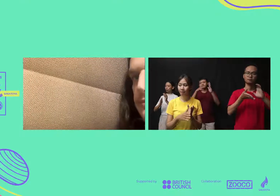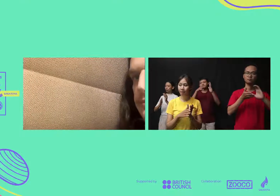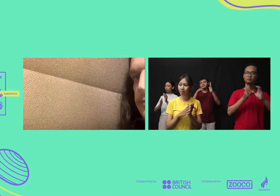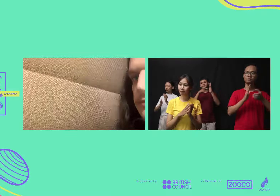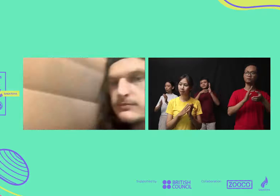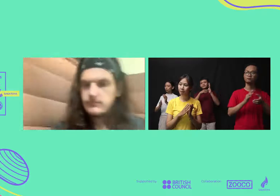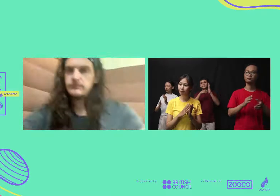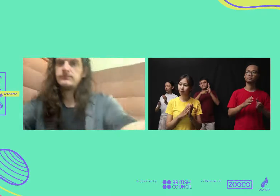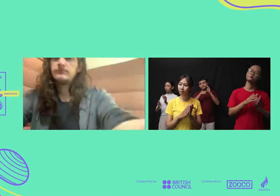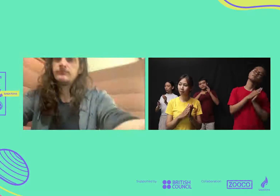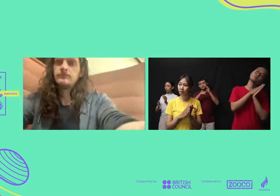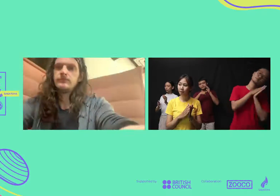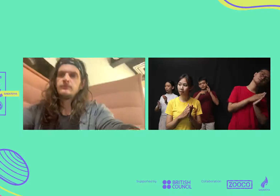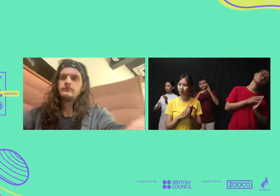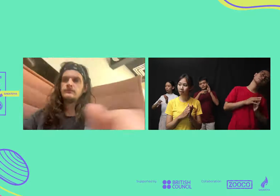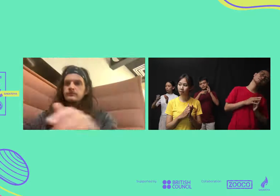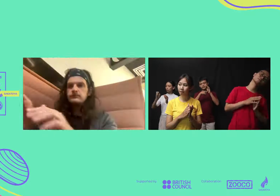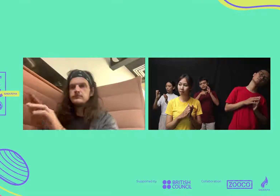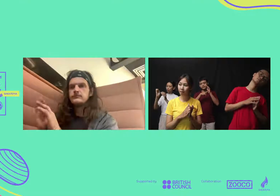now this texture behind me